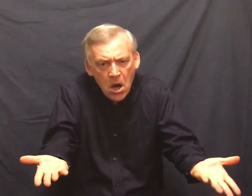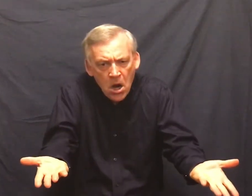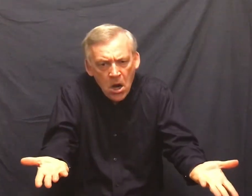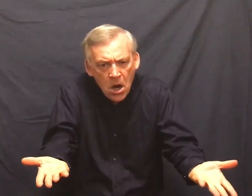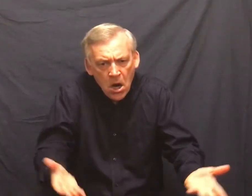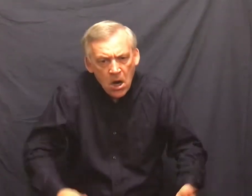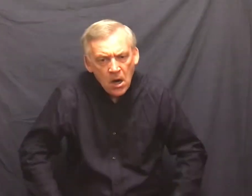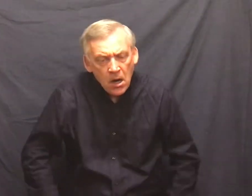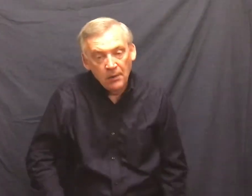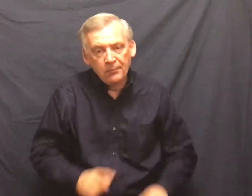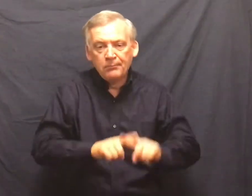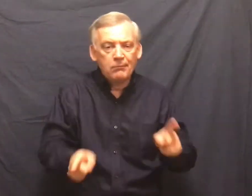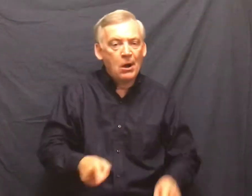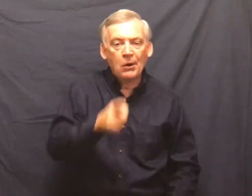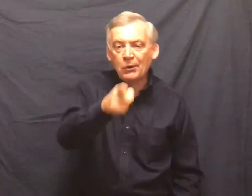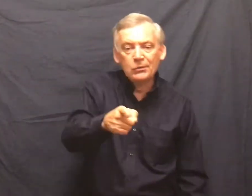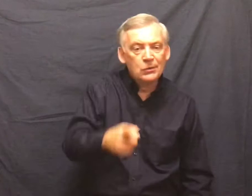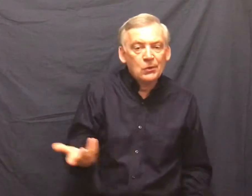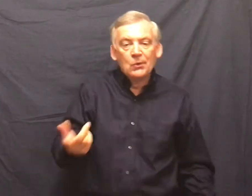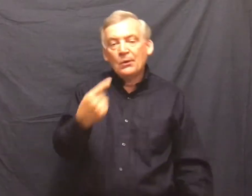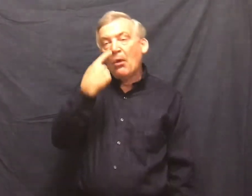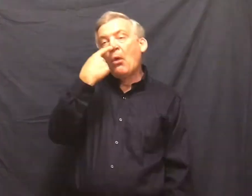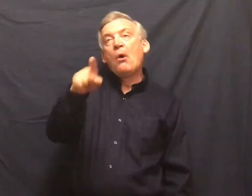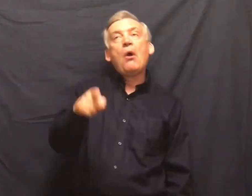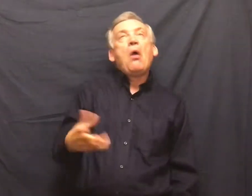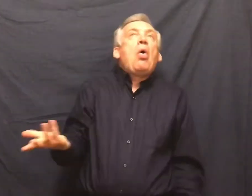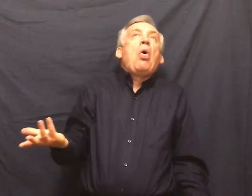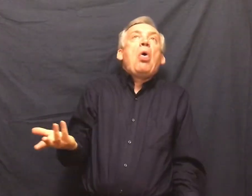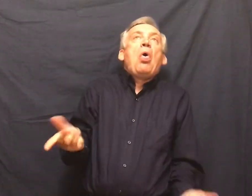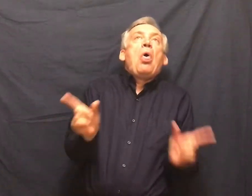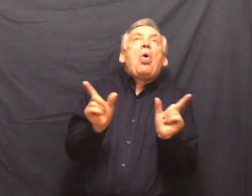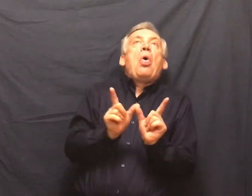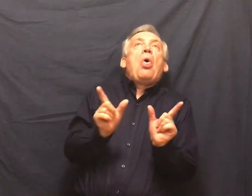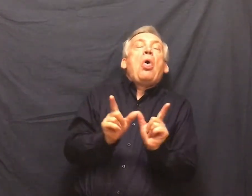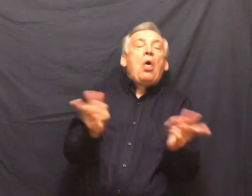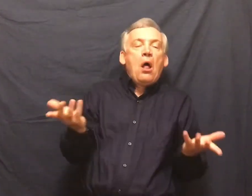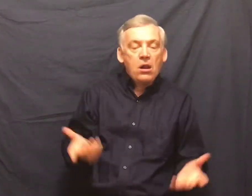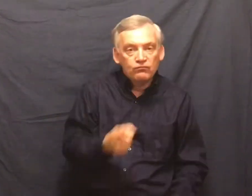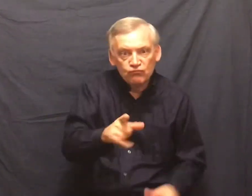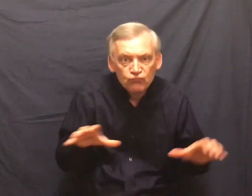But you don't never take no care. You do bad things."